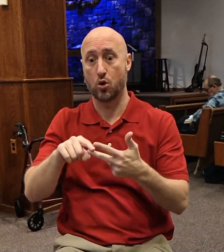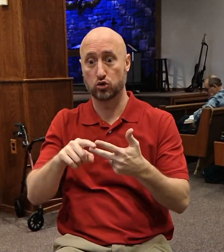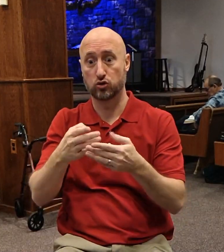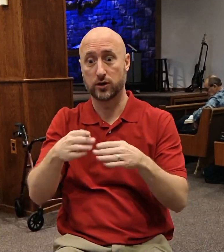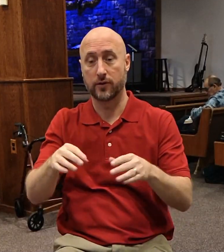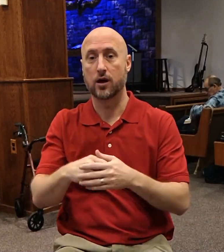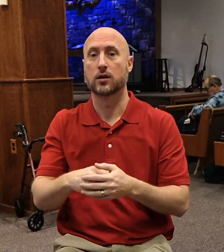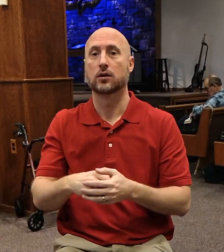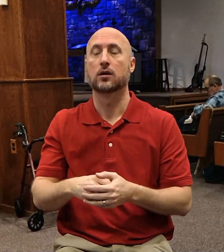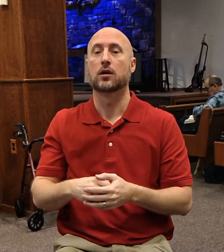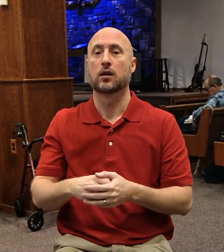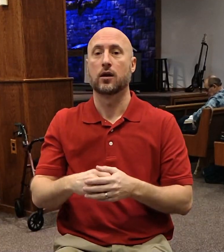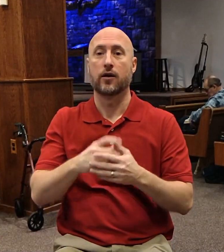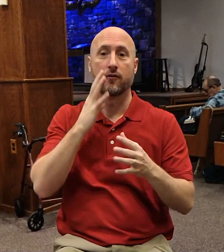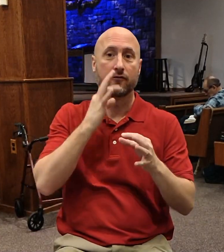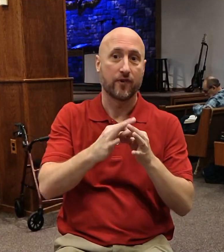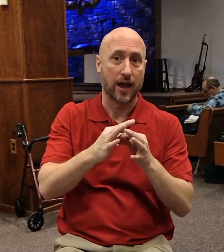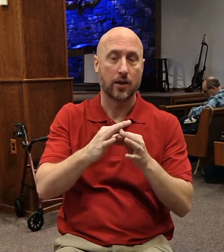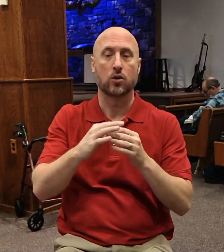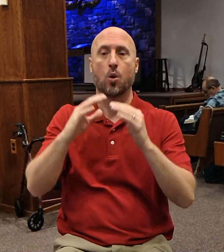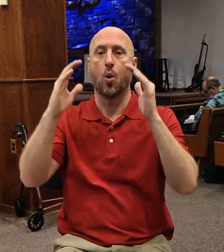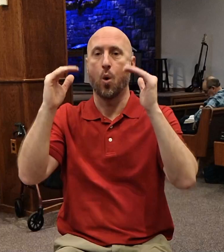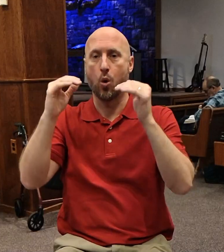hope and love